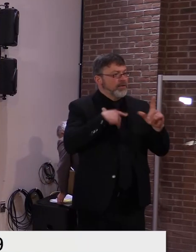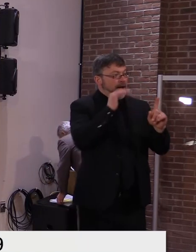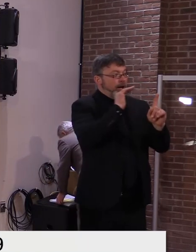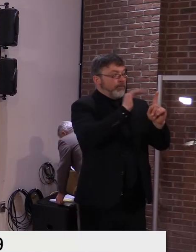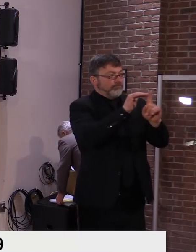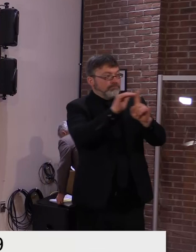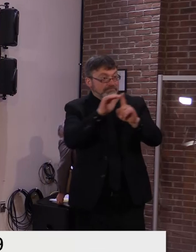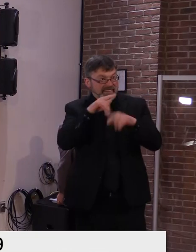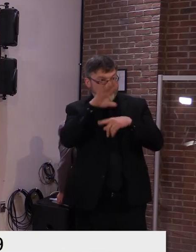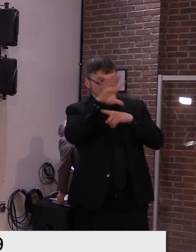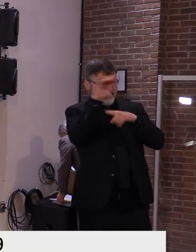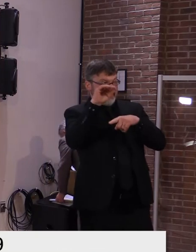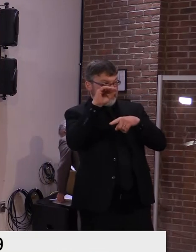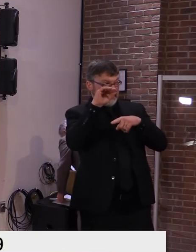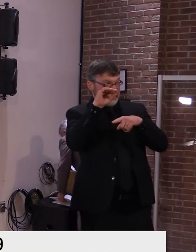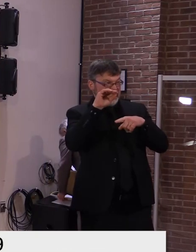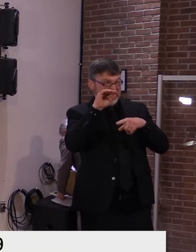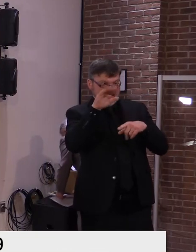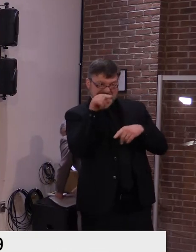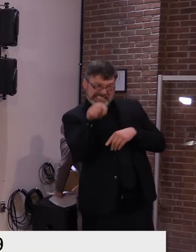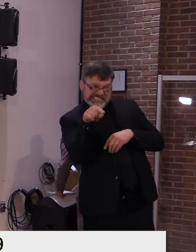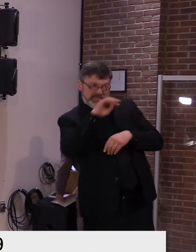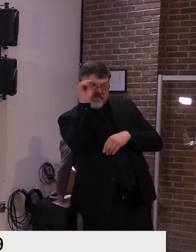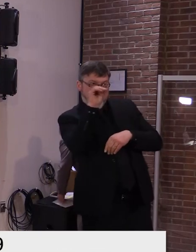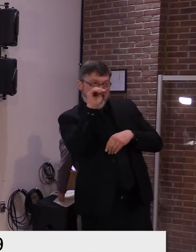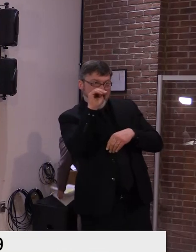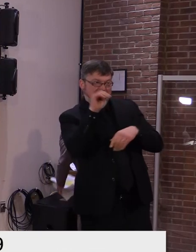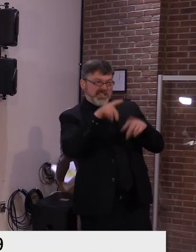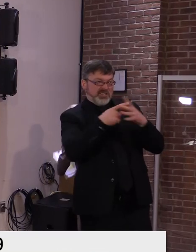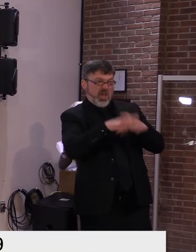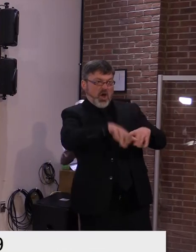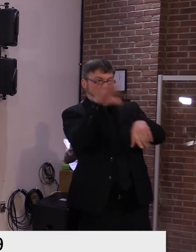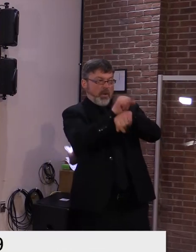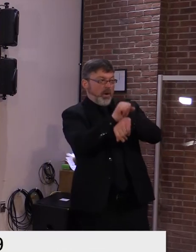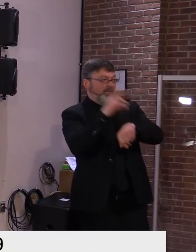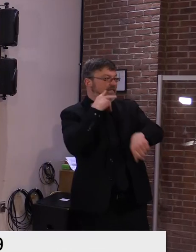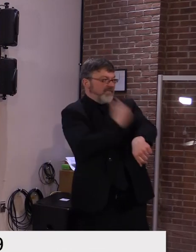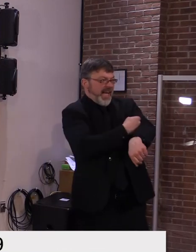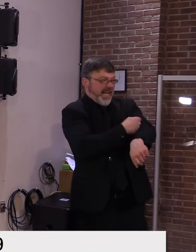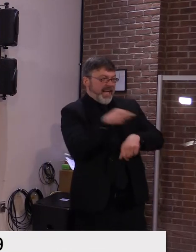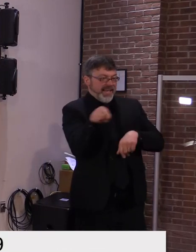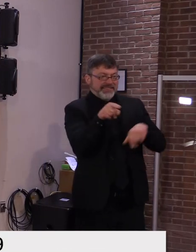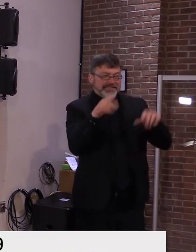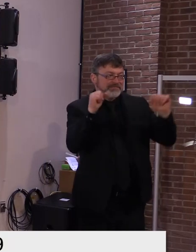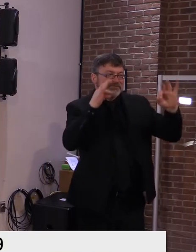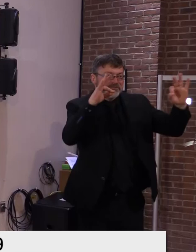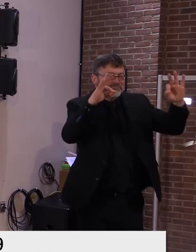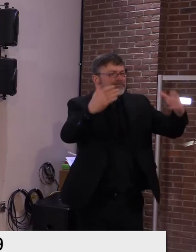over on Monday, I can sign up. So make sure you do so. Thanks very much.